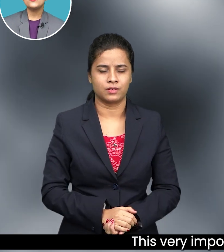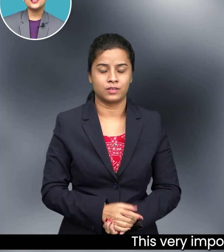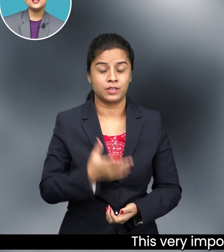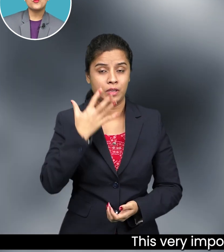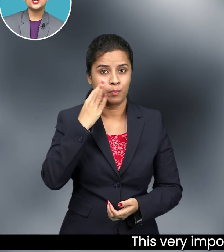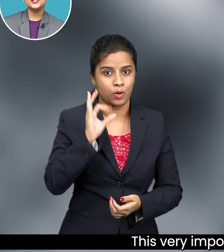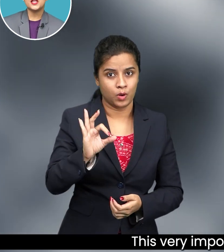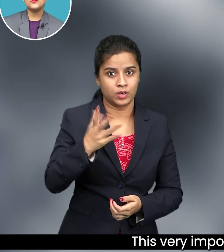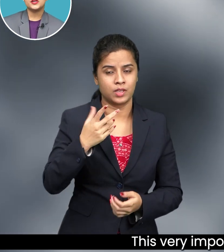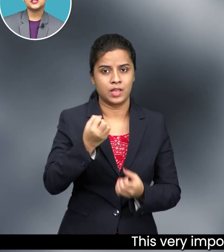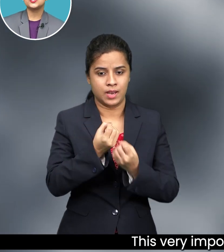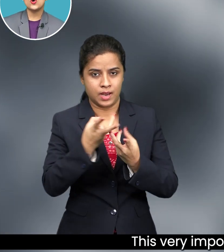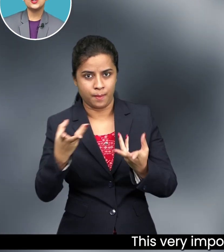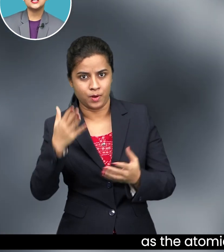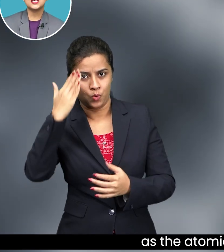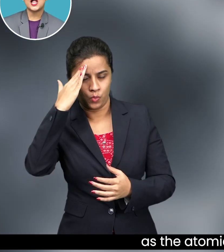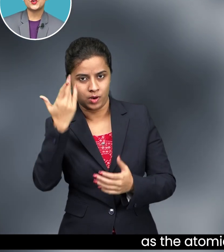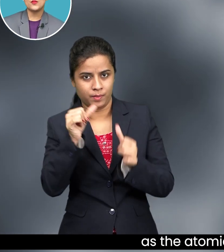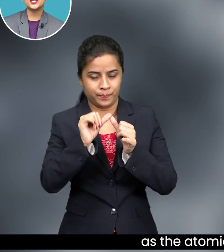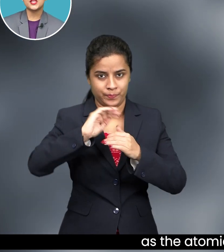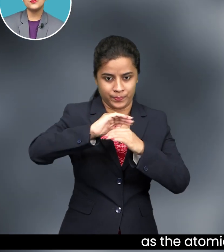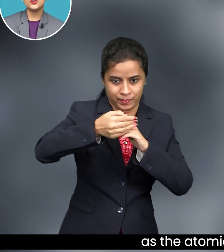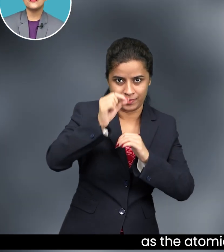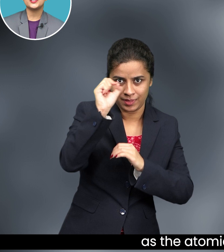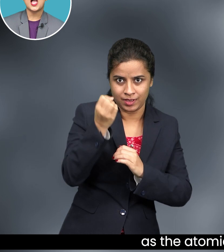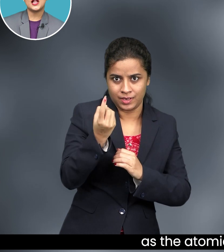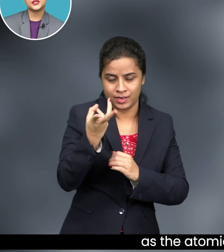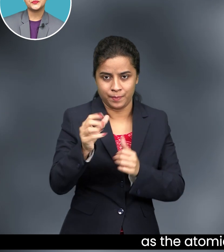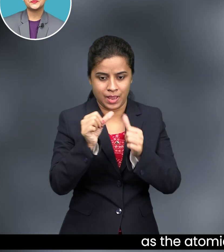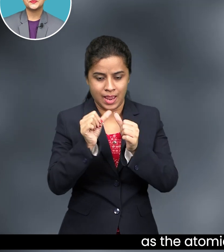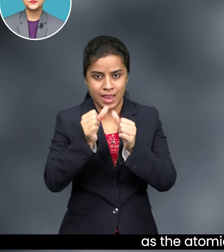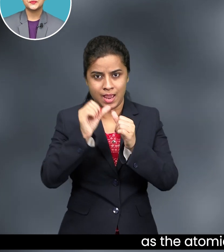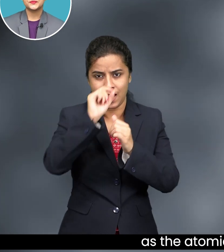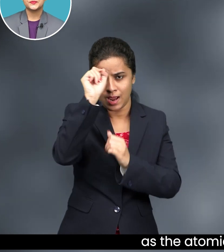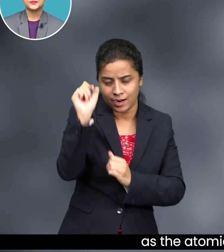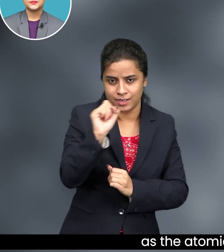This very important number is known as the atomic number of an atom.